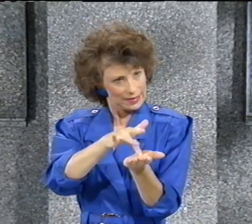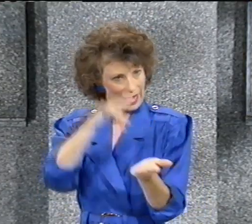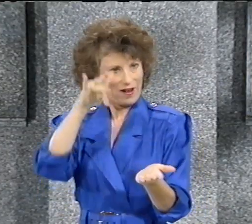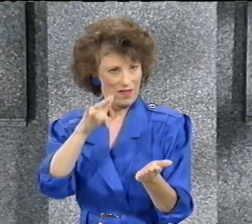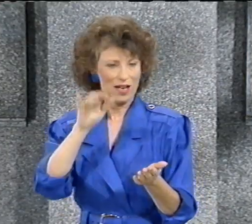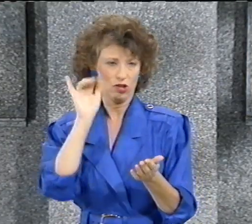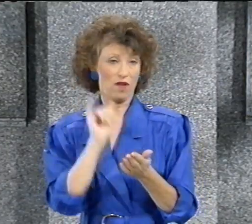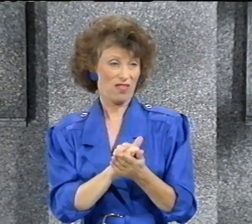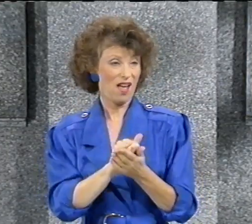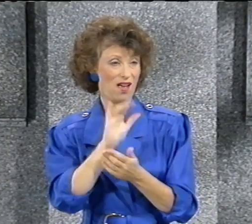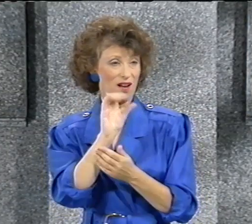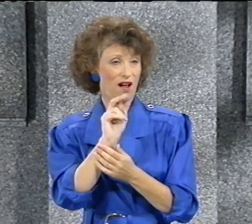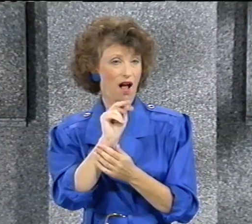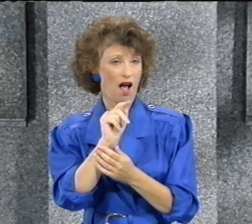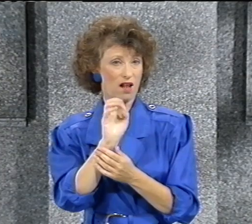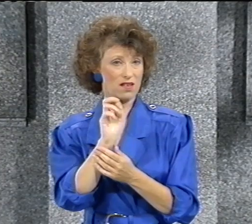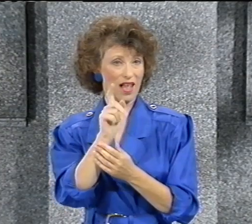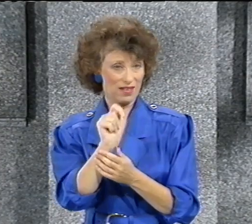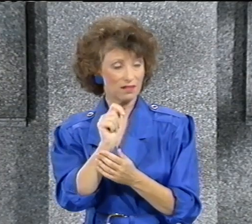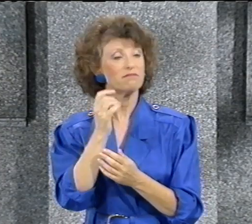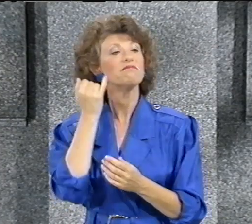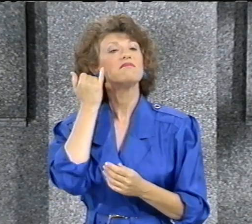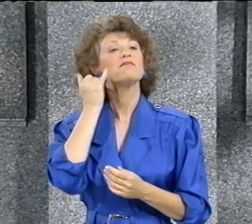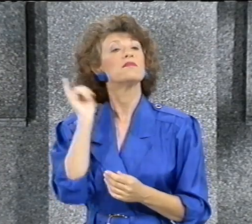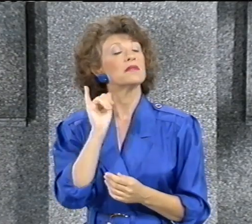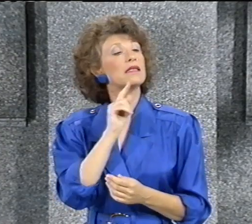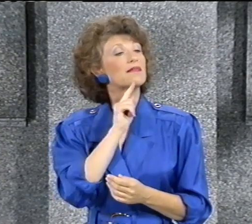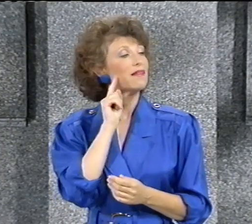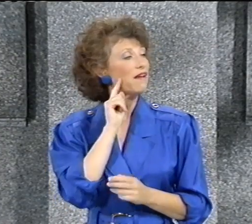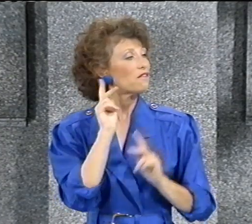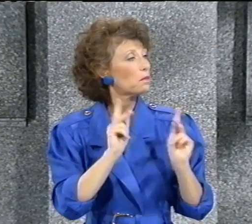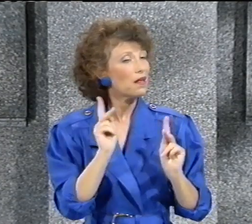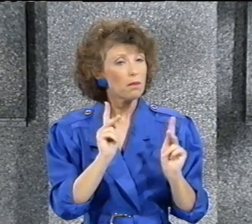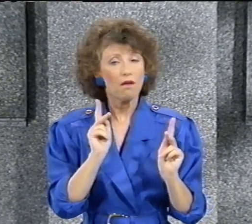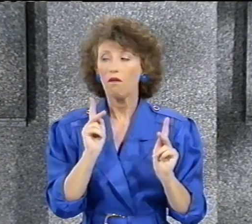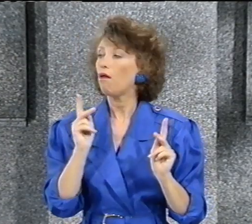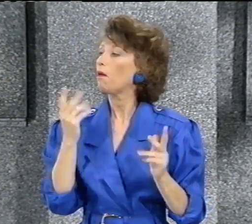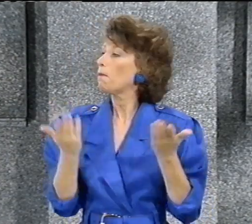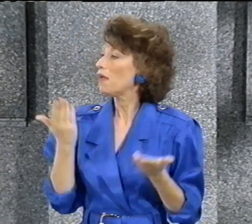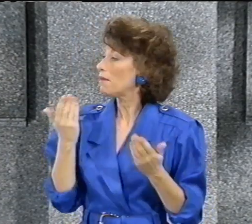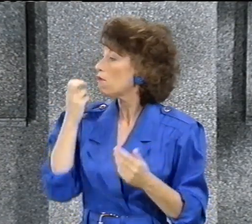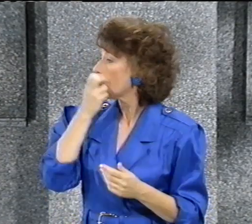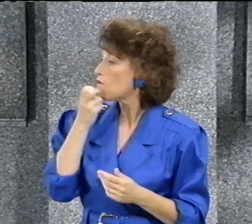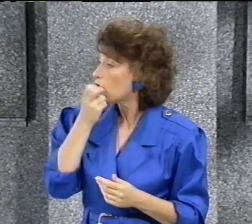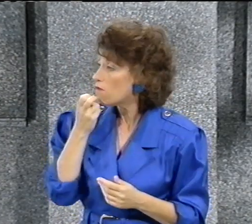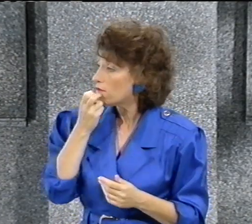By taking advantage of the context, oral deaf people follow a conversation through lip reading.